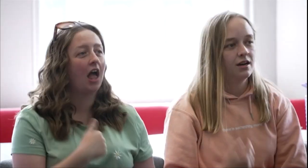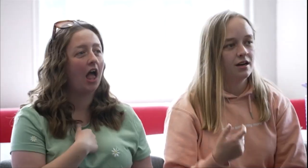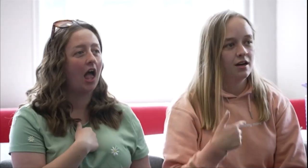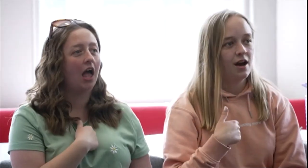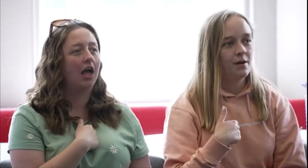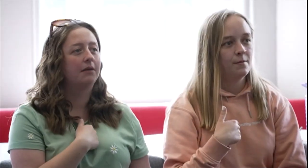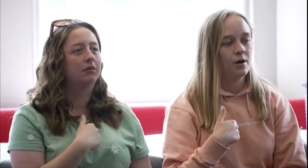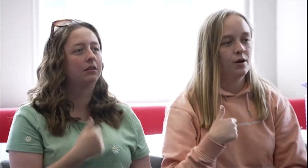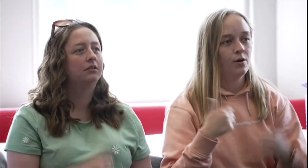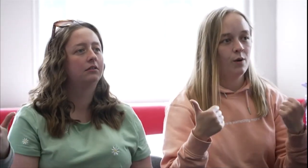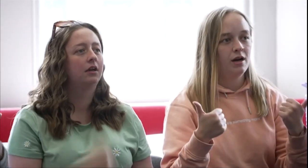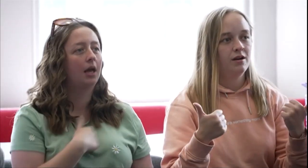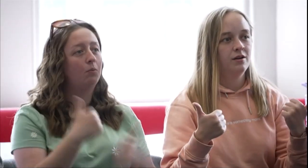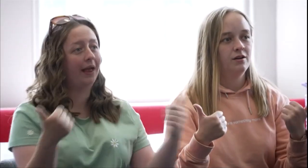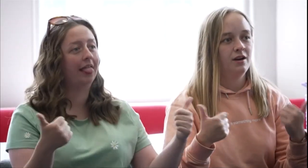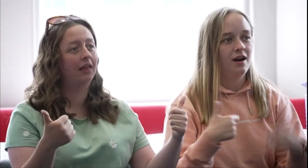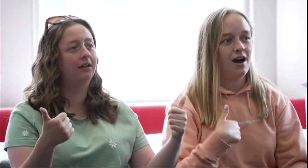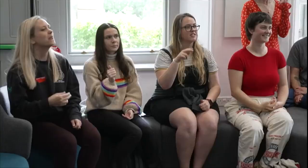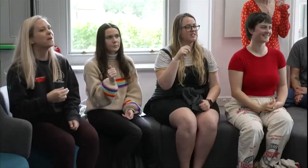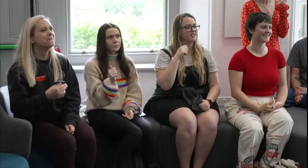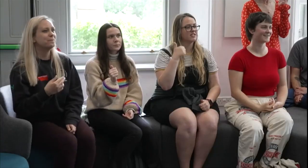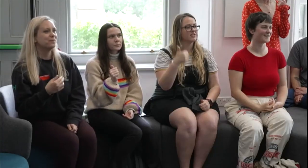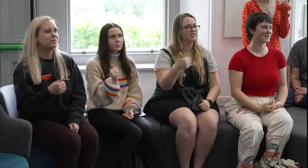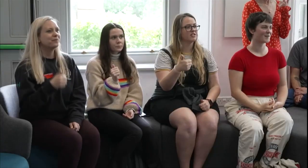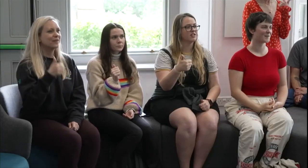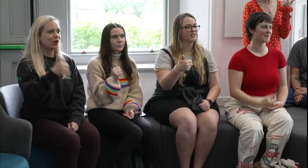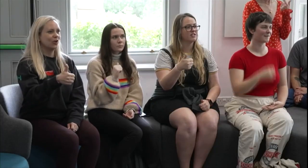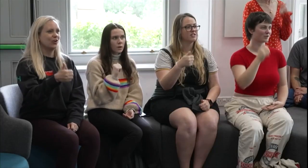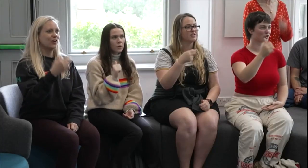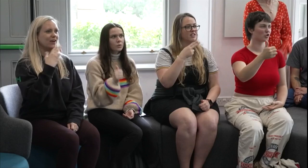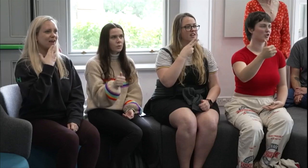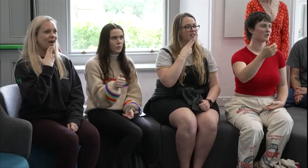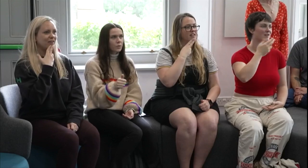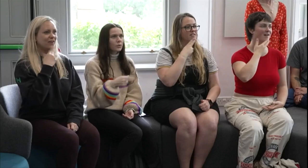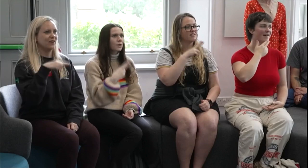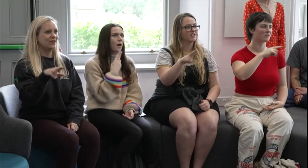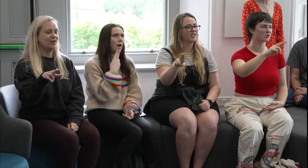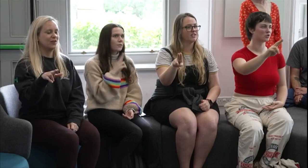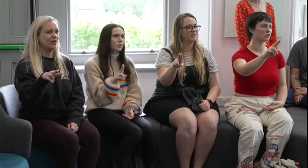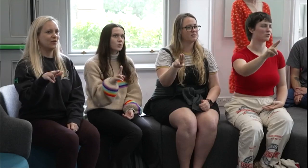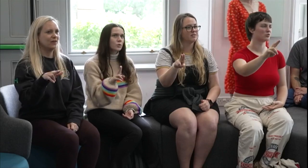if patients are to be given the best chance. Matthew Hill, BBC Points West.